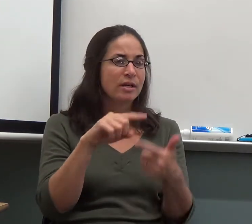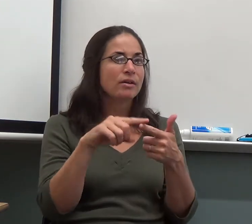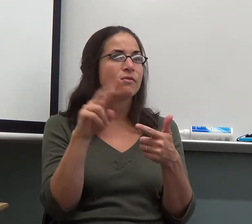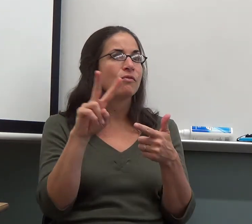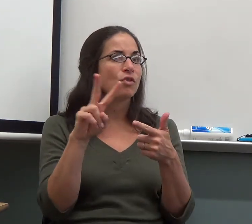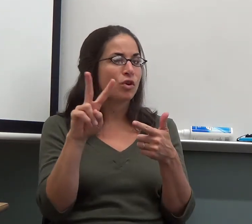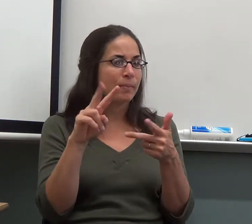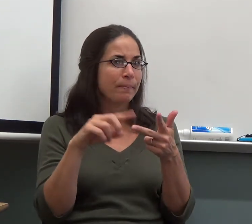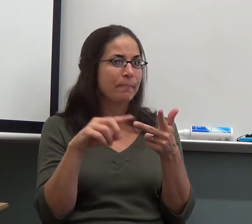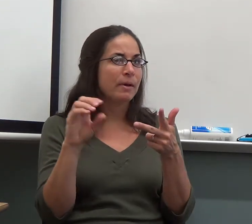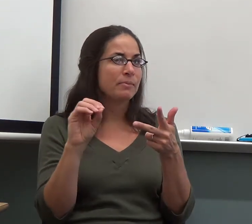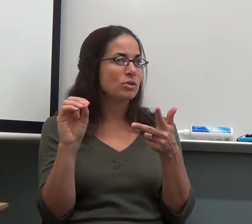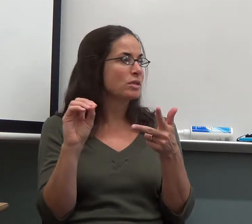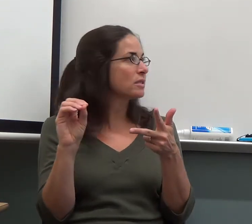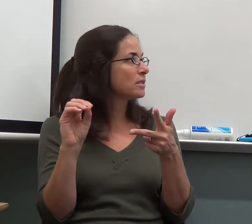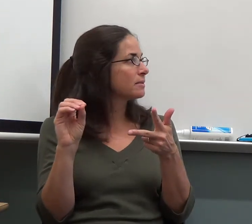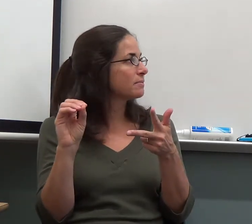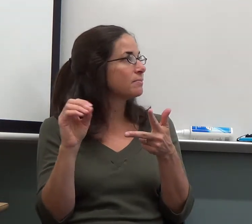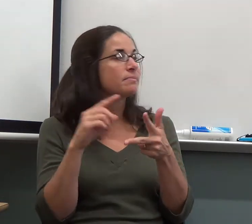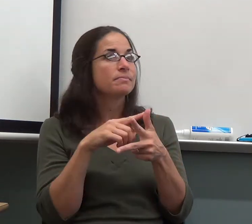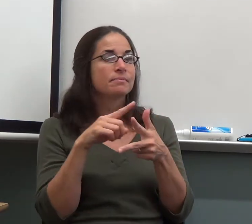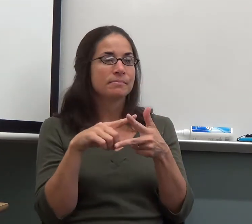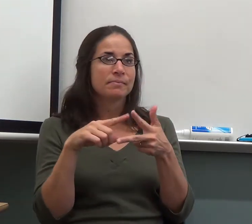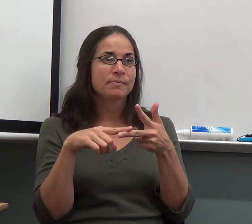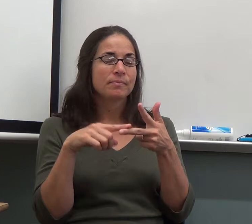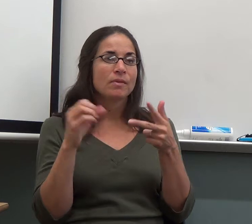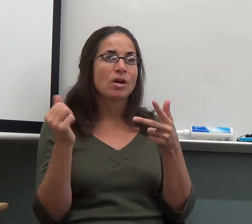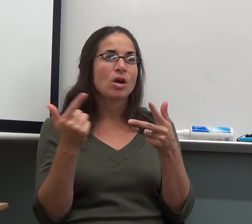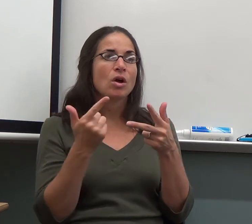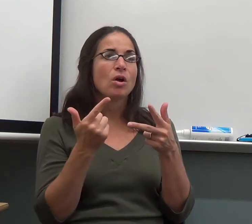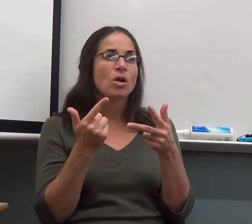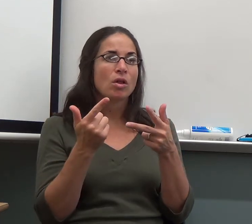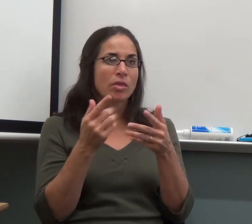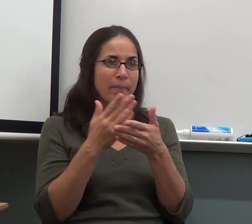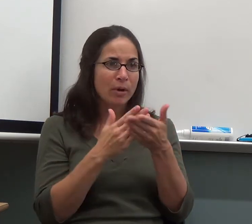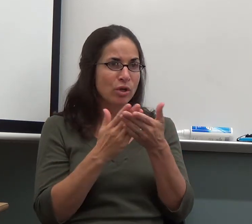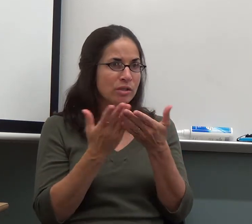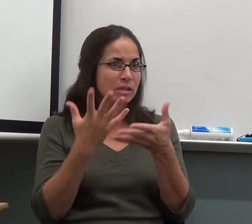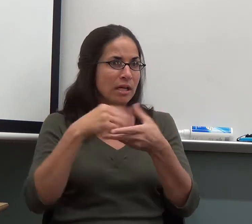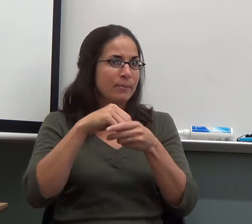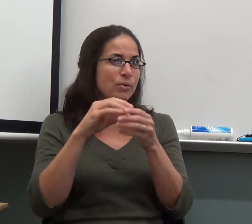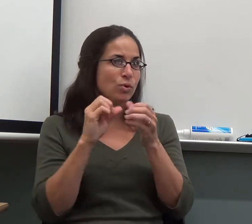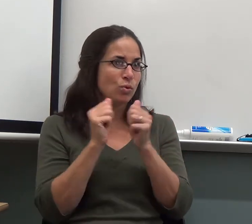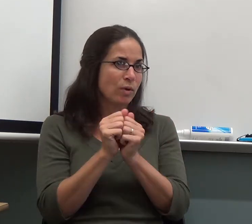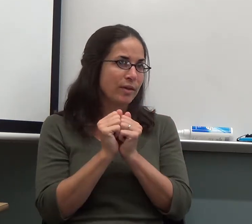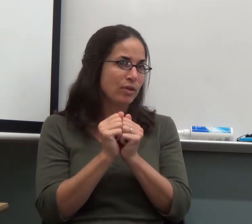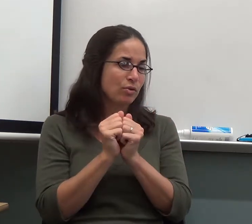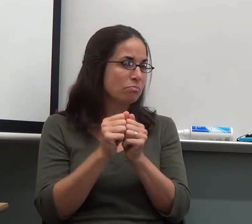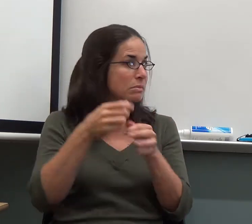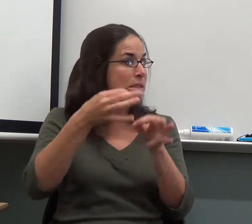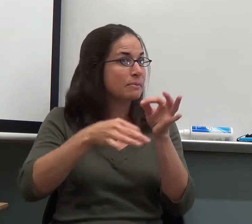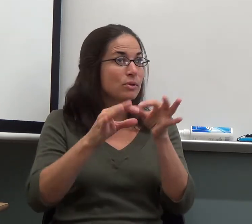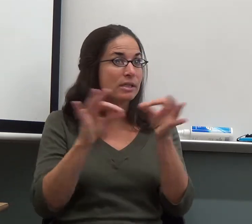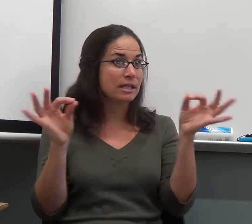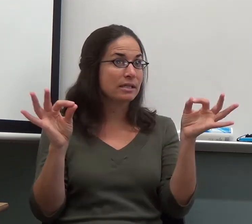and an object. All of the parts come together in this simple sentence. And I can use this